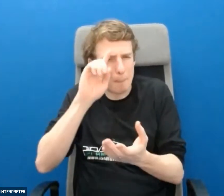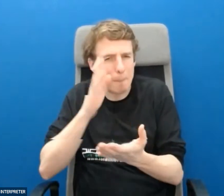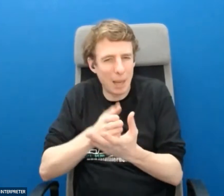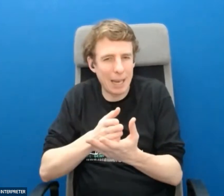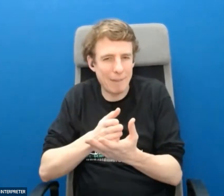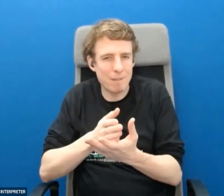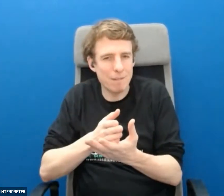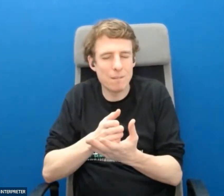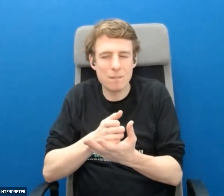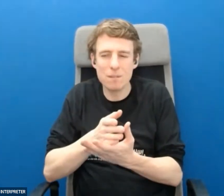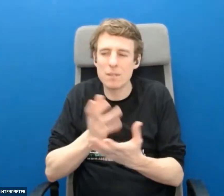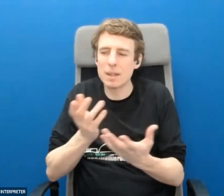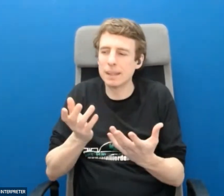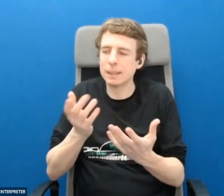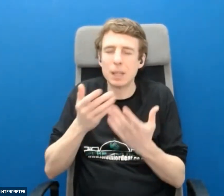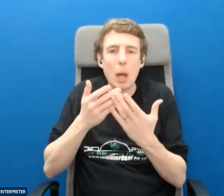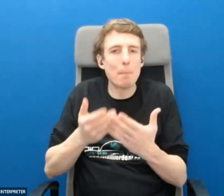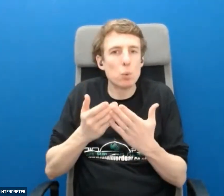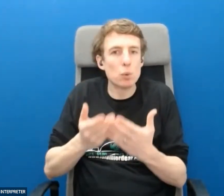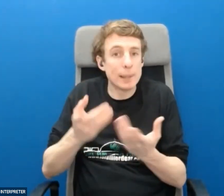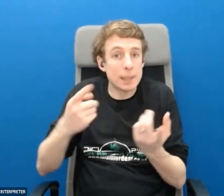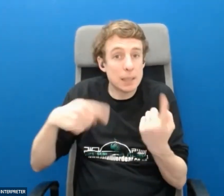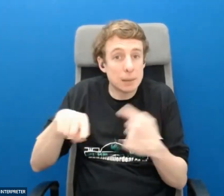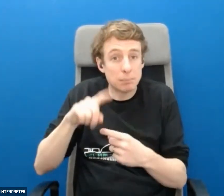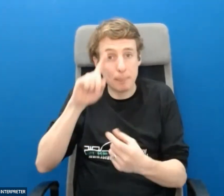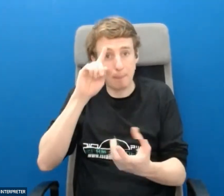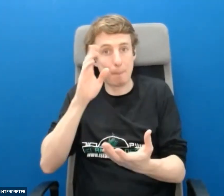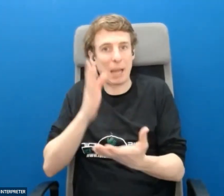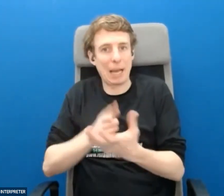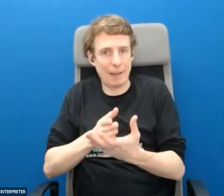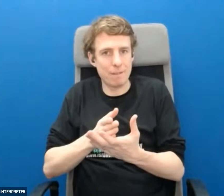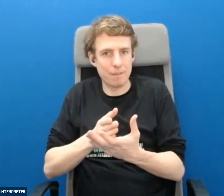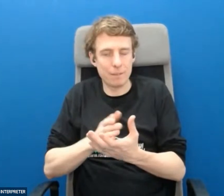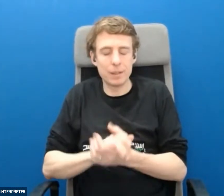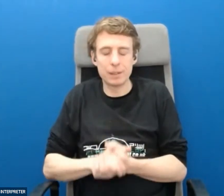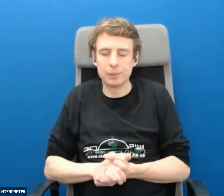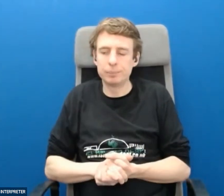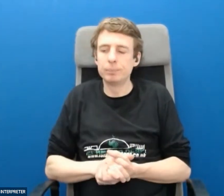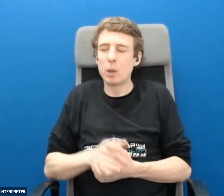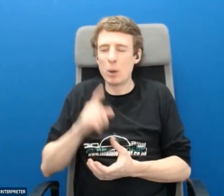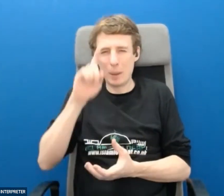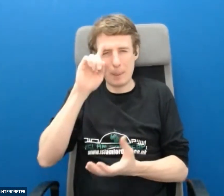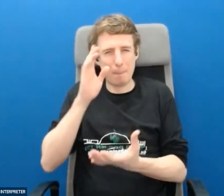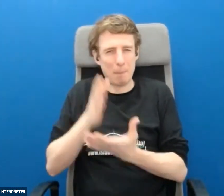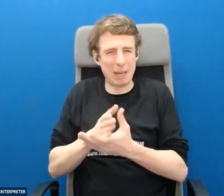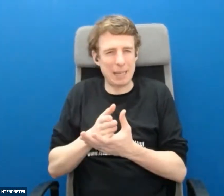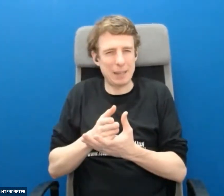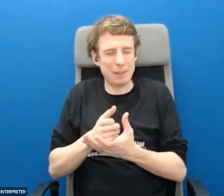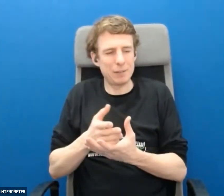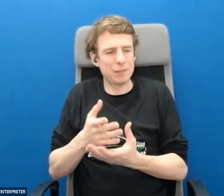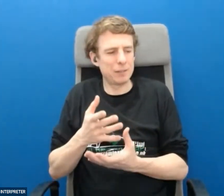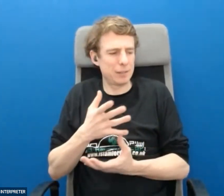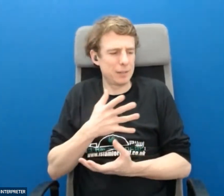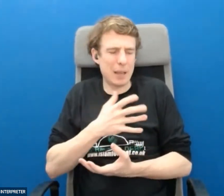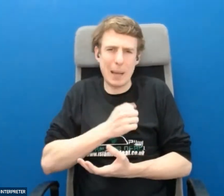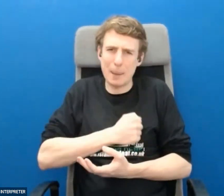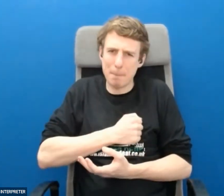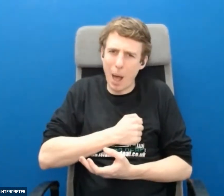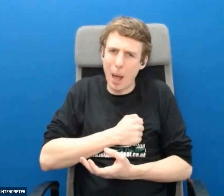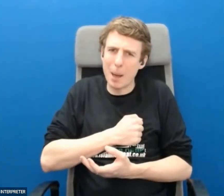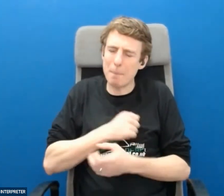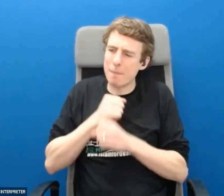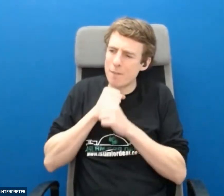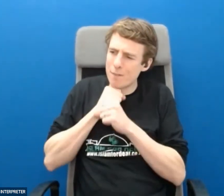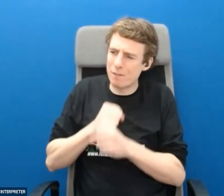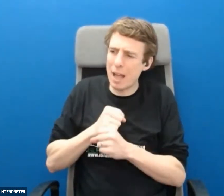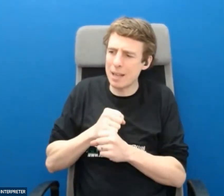built upon the pillars of Iman, or the pillars of faith, and central to